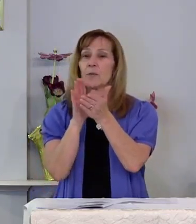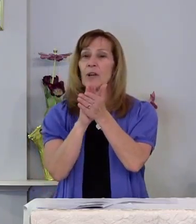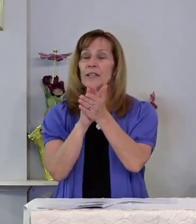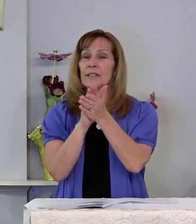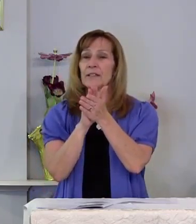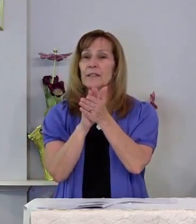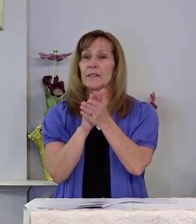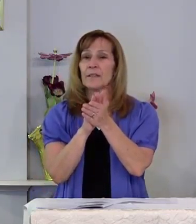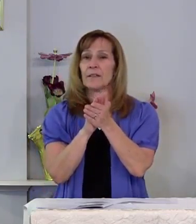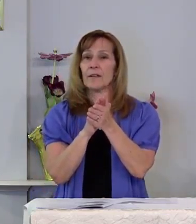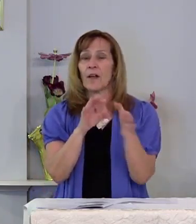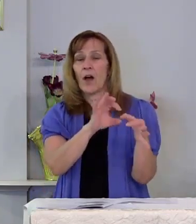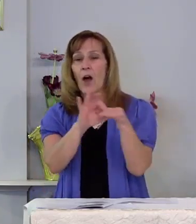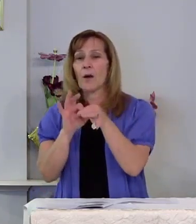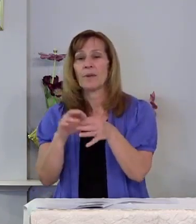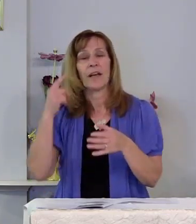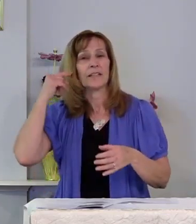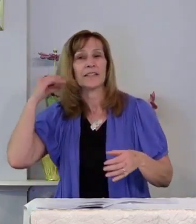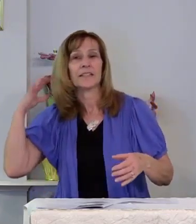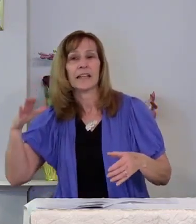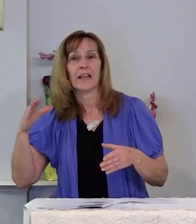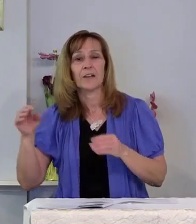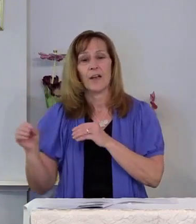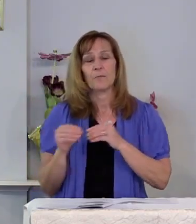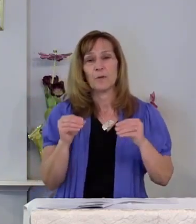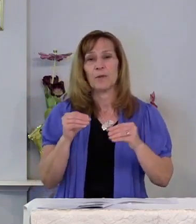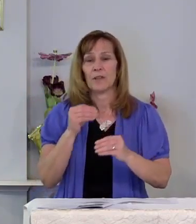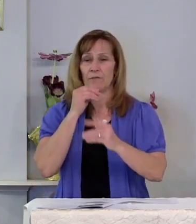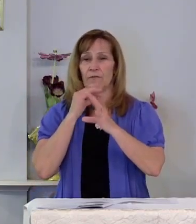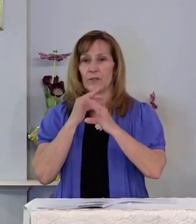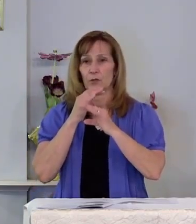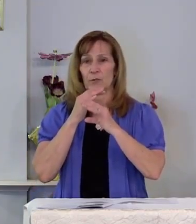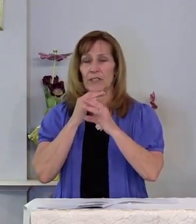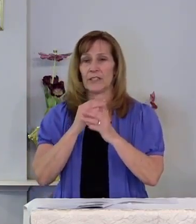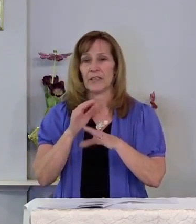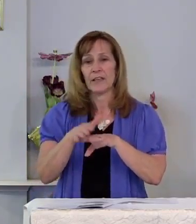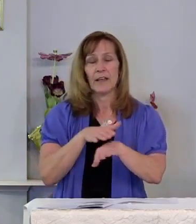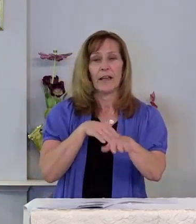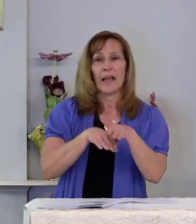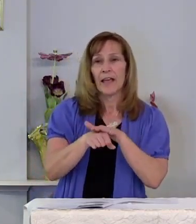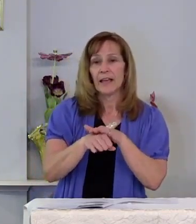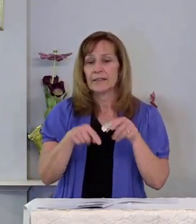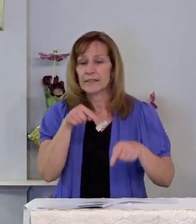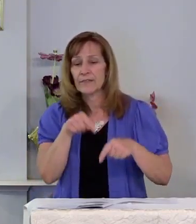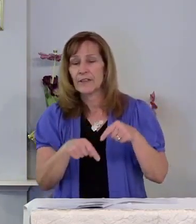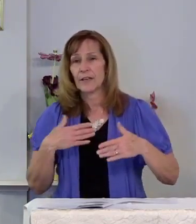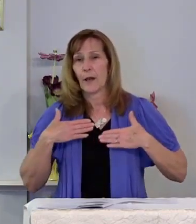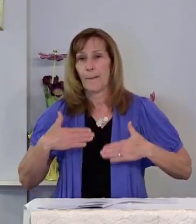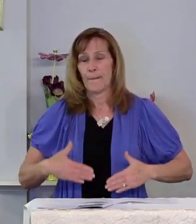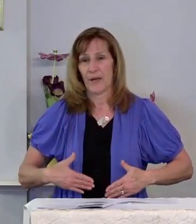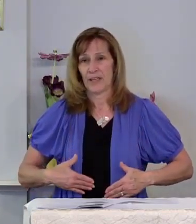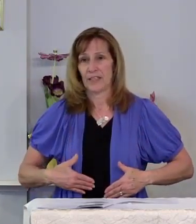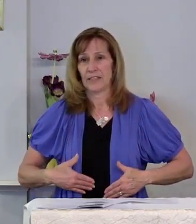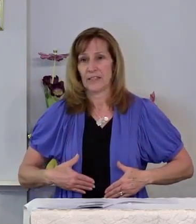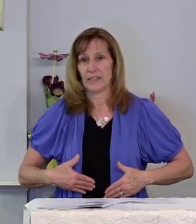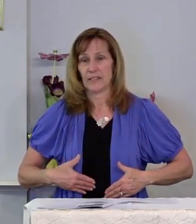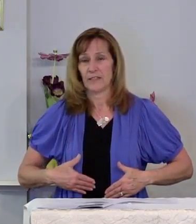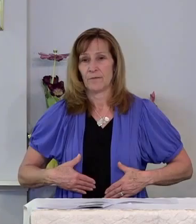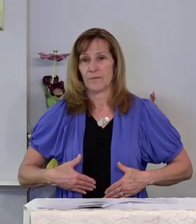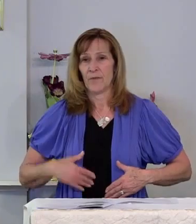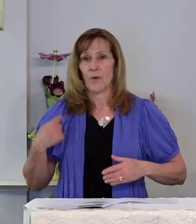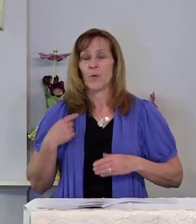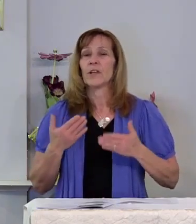Guide them to places where they may find shelter in your presence. Hear us, O God. Your mercy